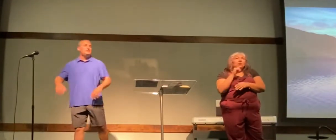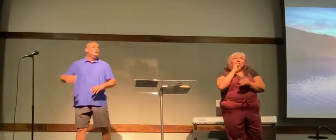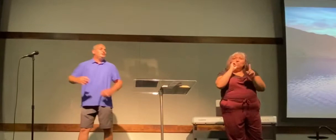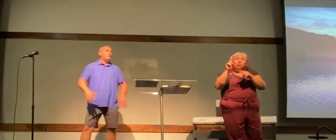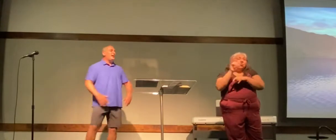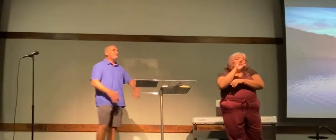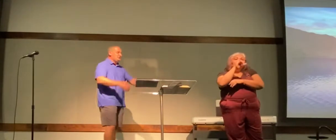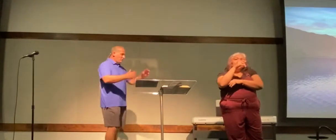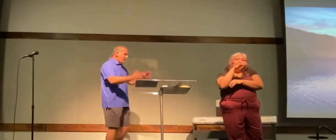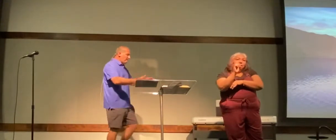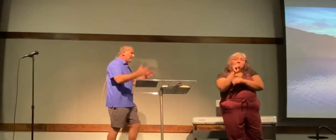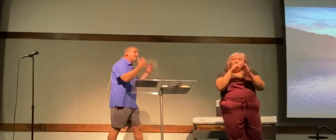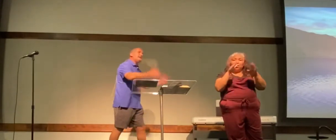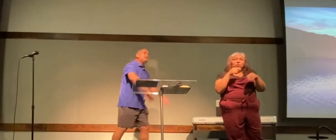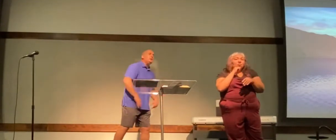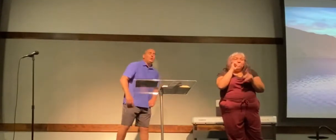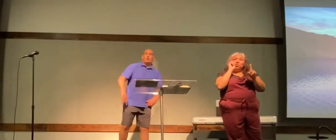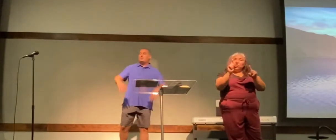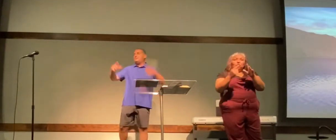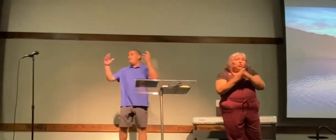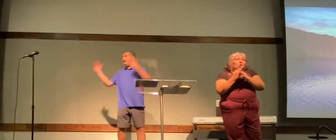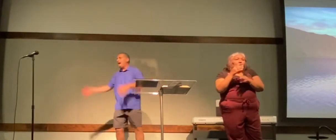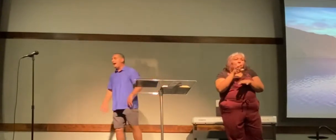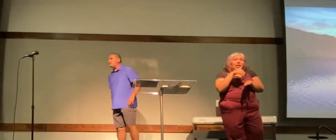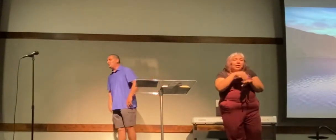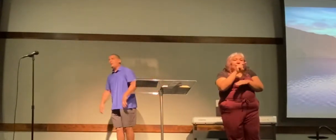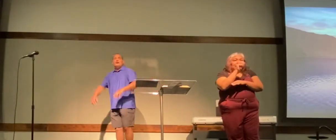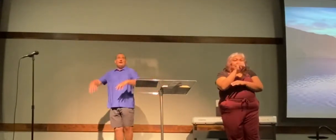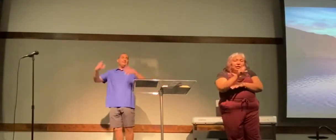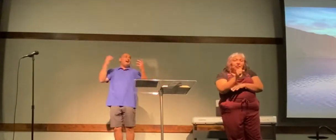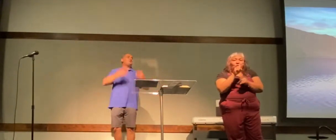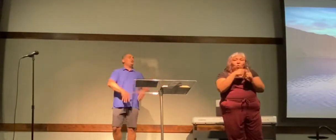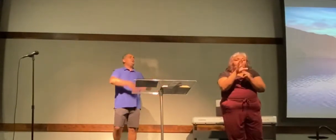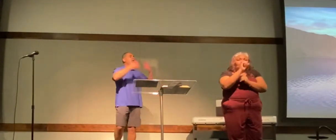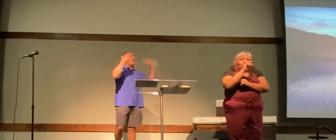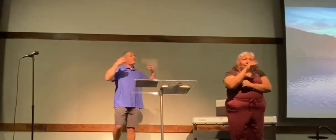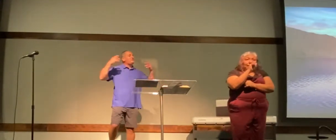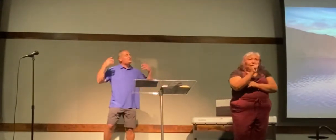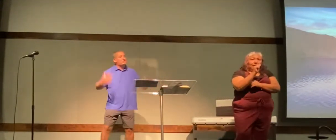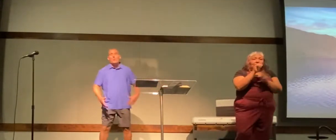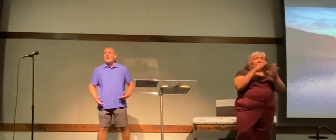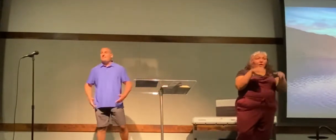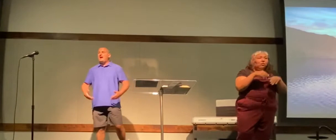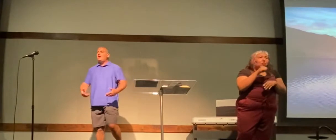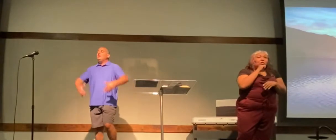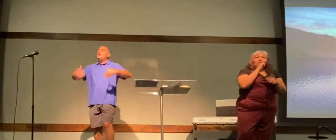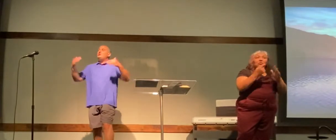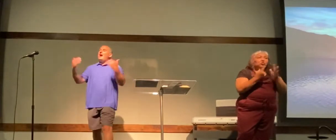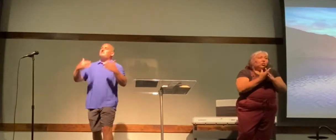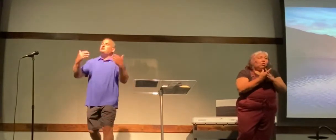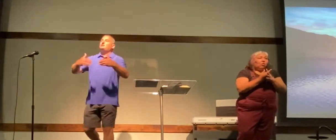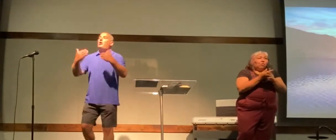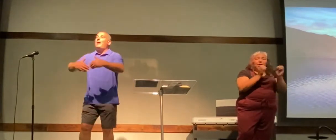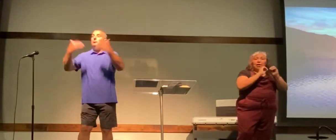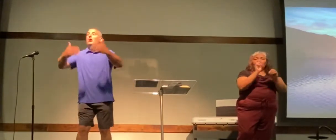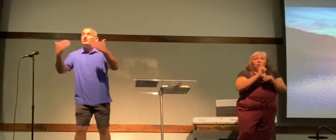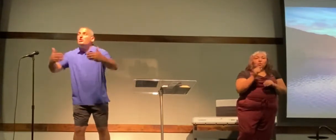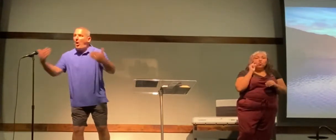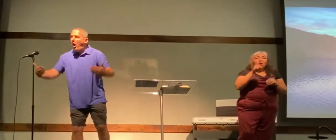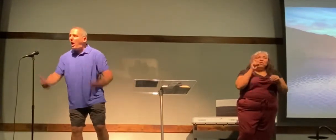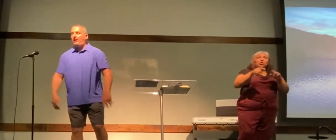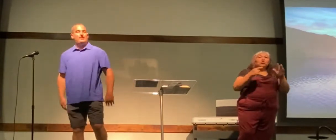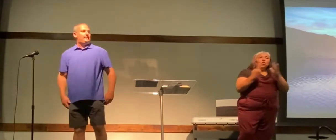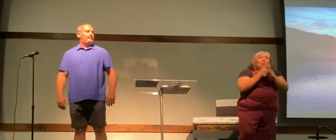house. And you don't have to show up at Needs or Camilla House or at Life Choice. You don't have to show up there. You have to show up where